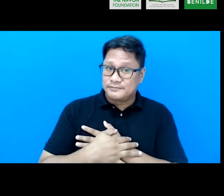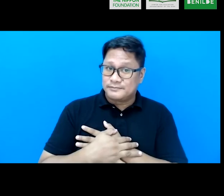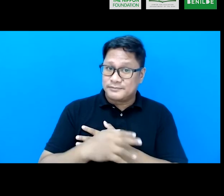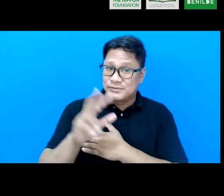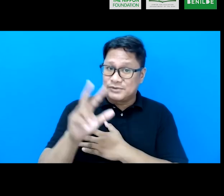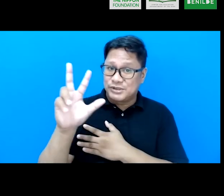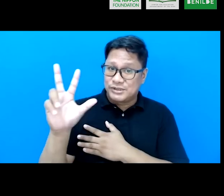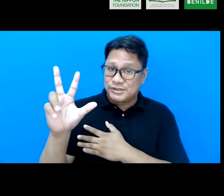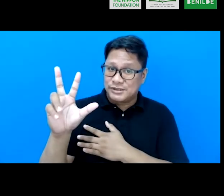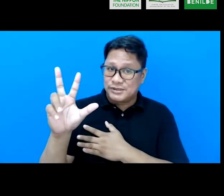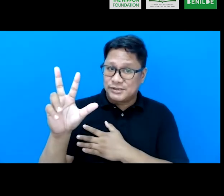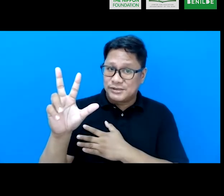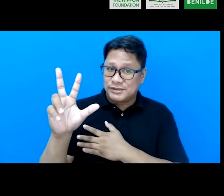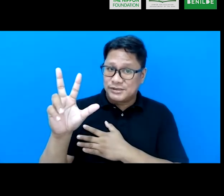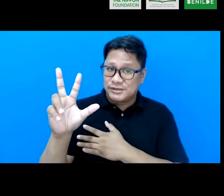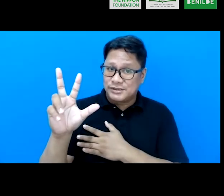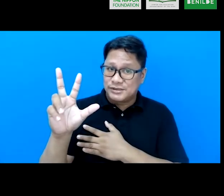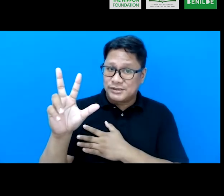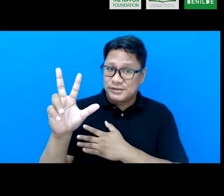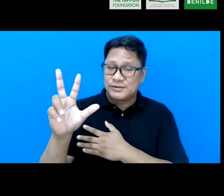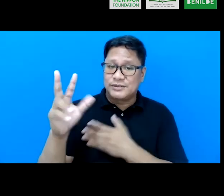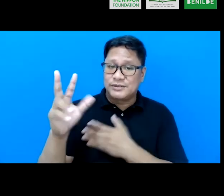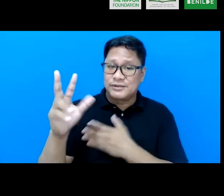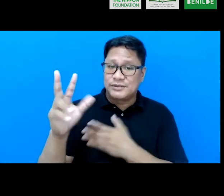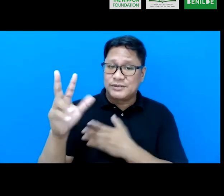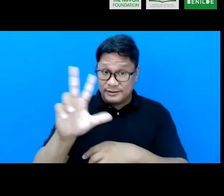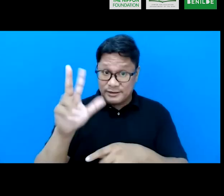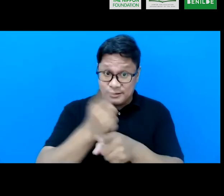3, what is it? Almost 3 o'clock your time, right?